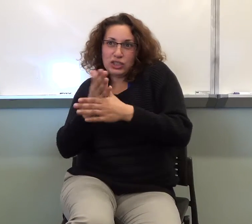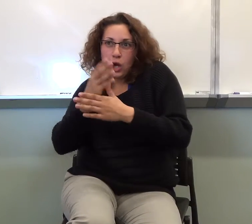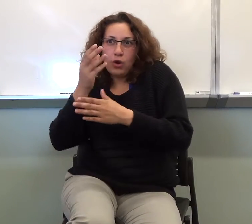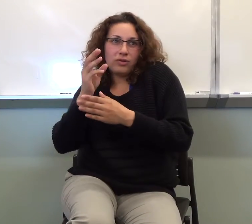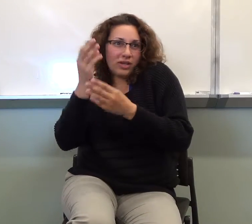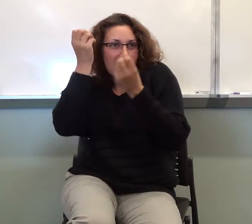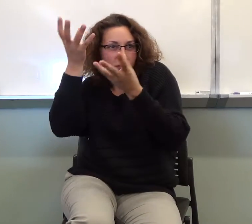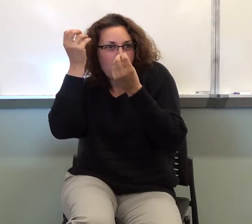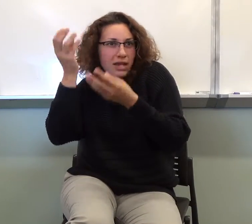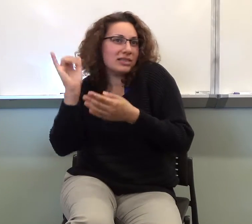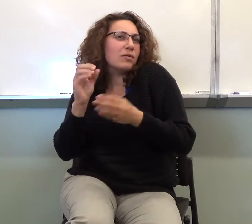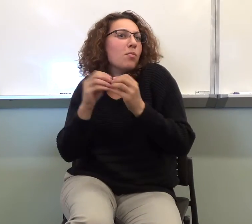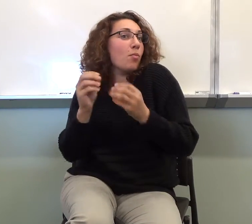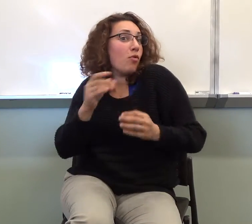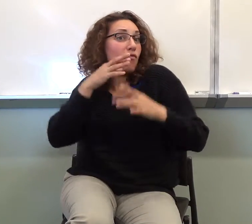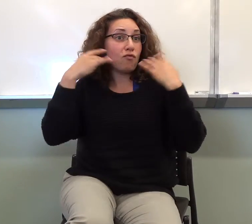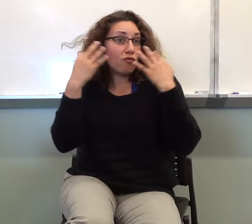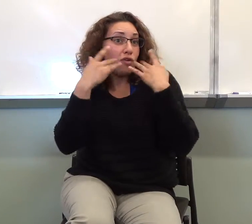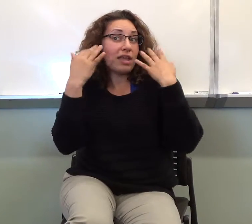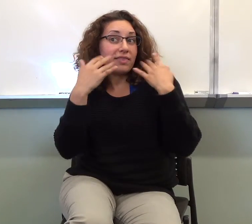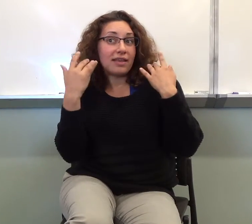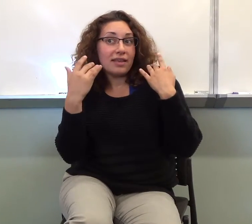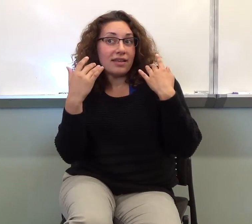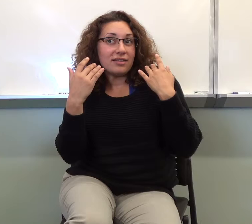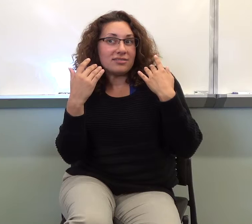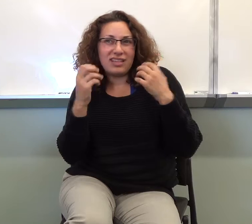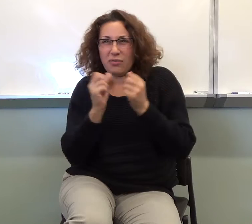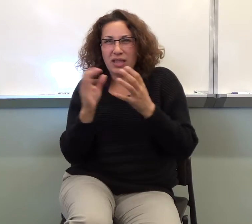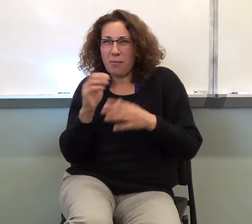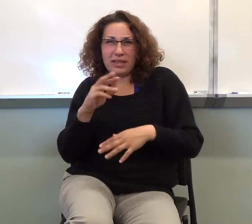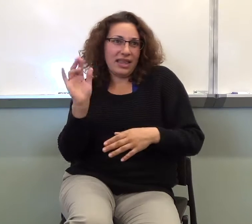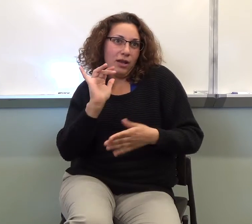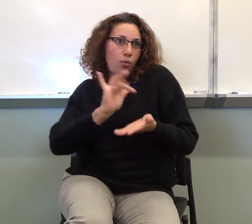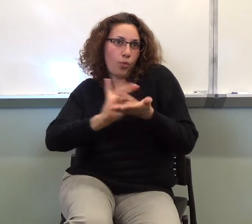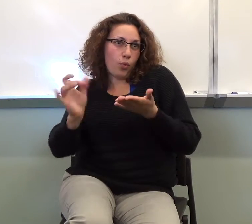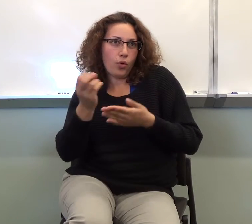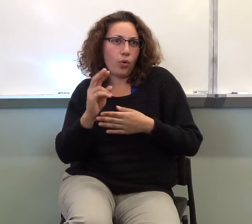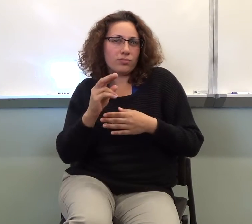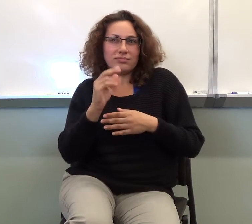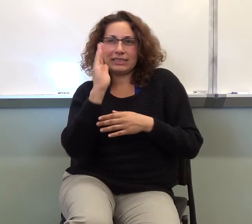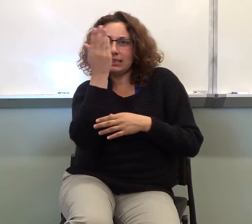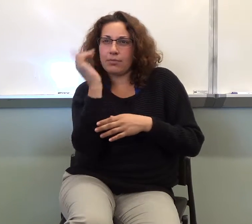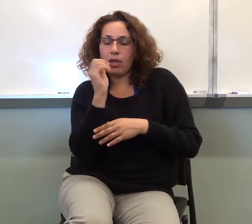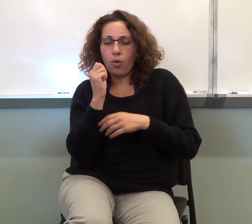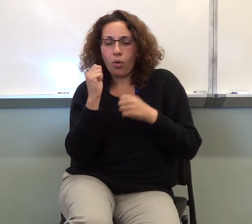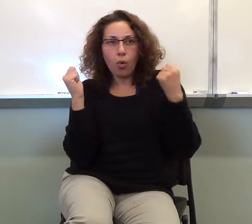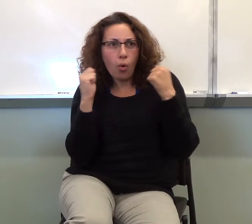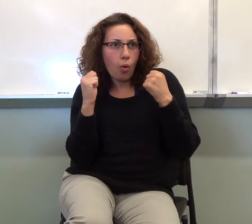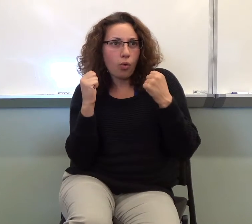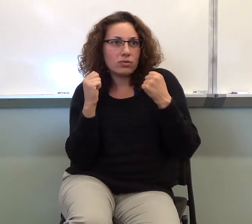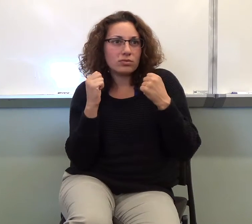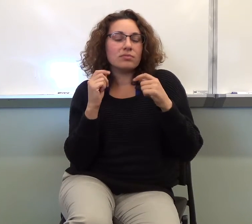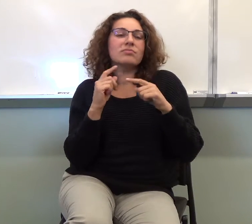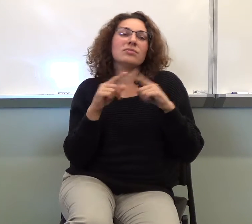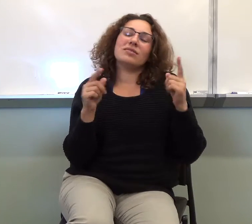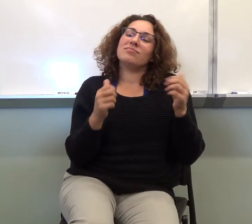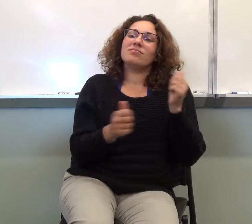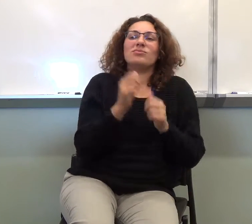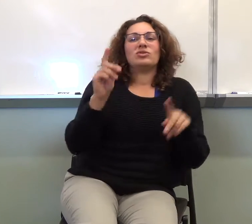You know, You're but gonna the die, point is, that's it. what they're doing is abusing mathematics, okay? They're